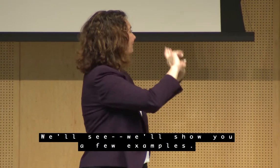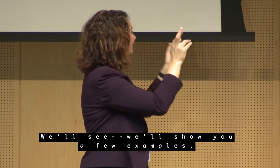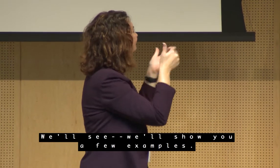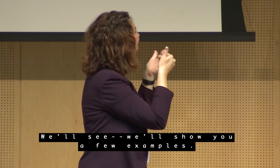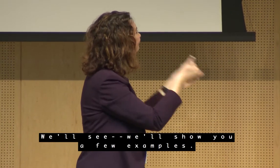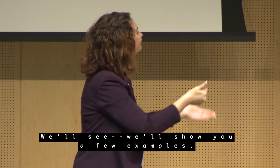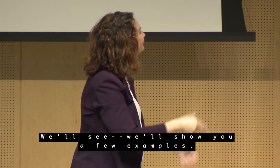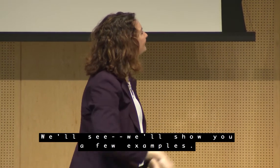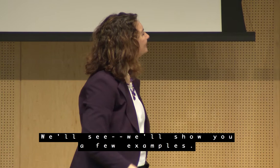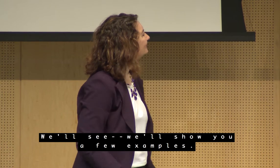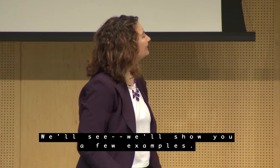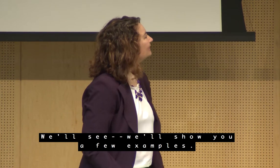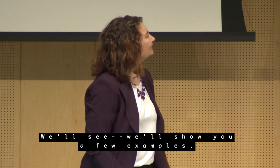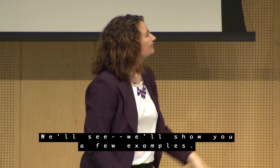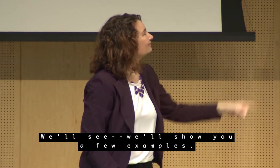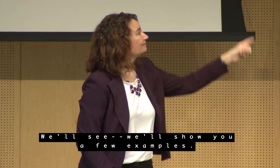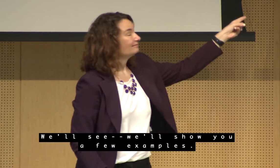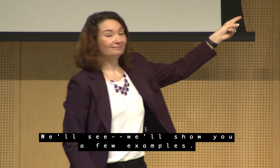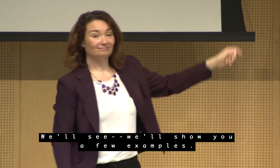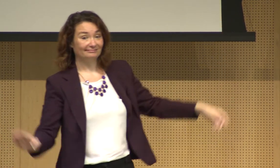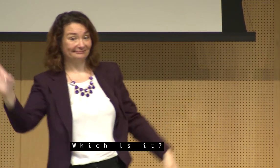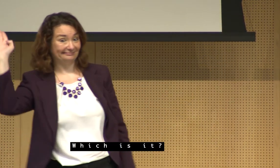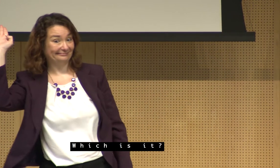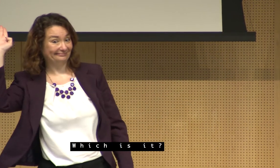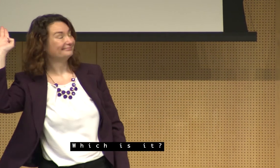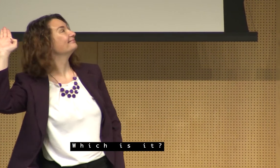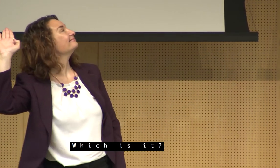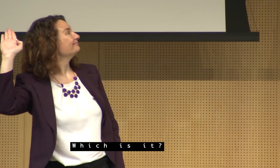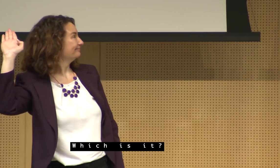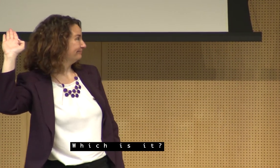few examples. Which is it?